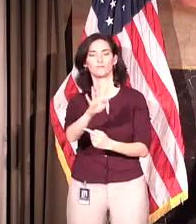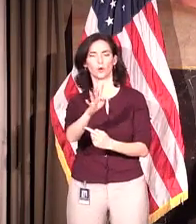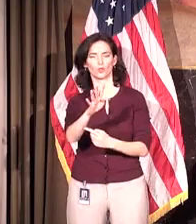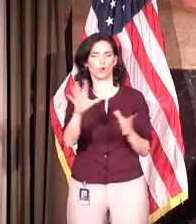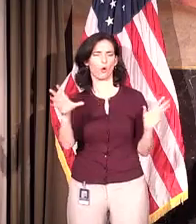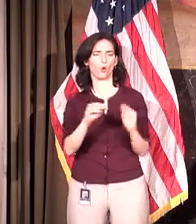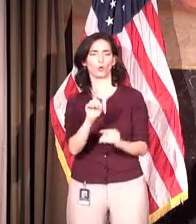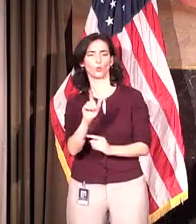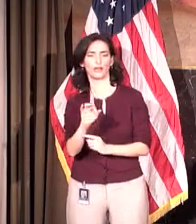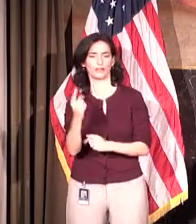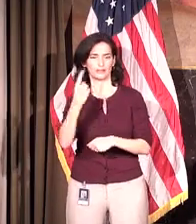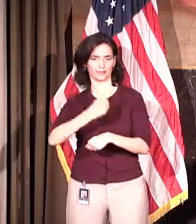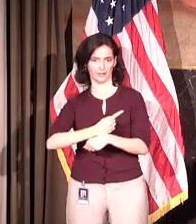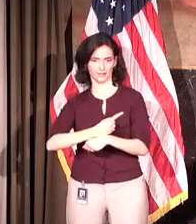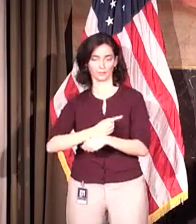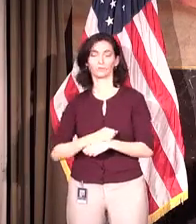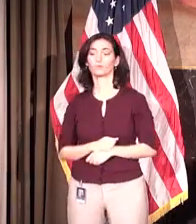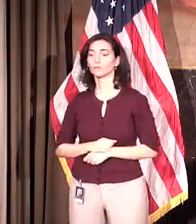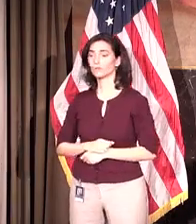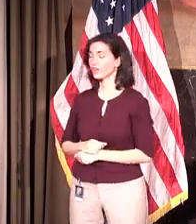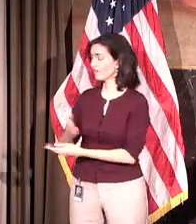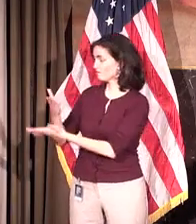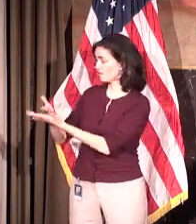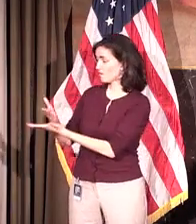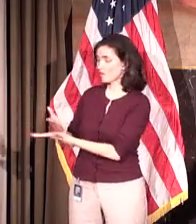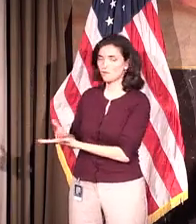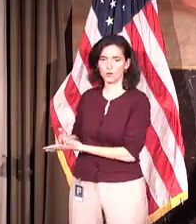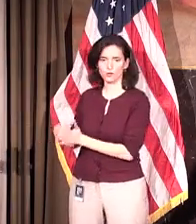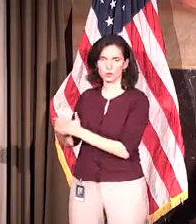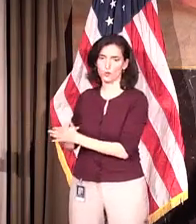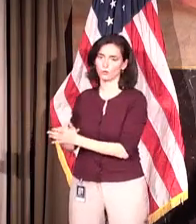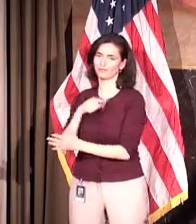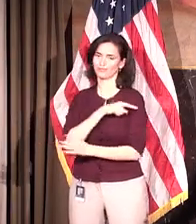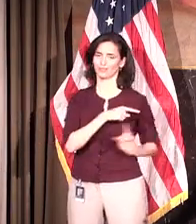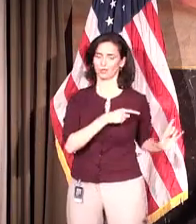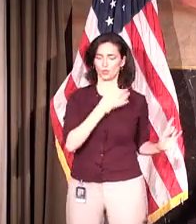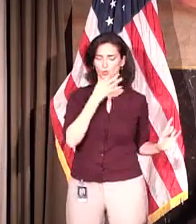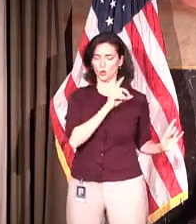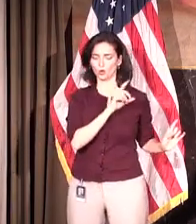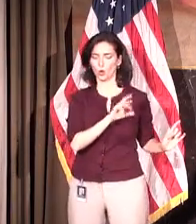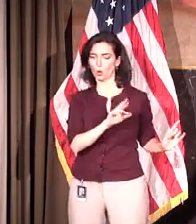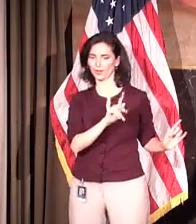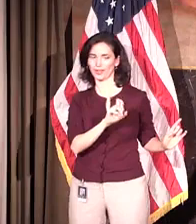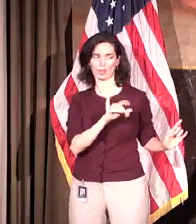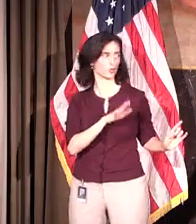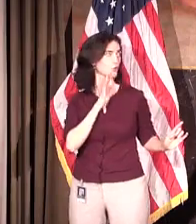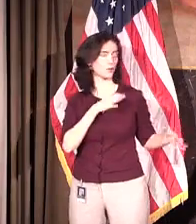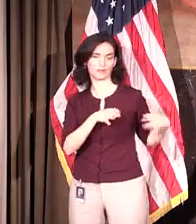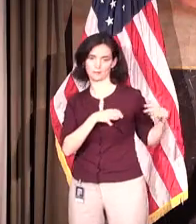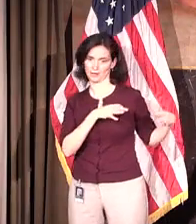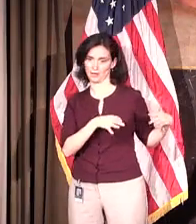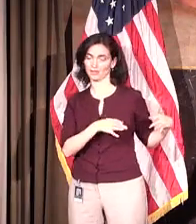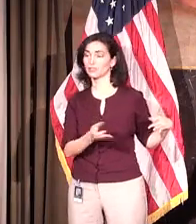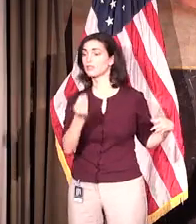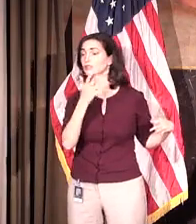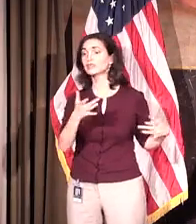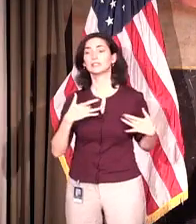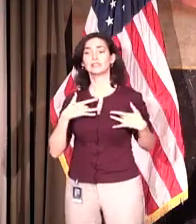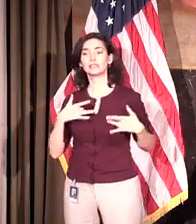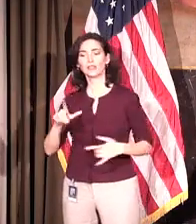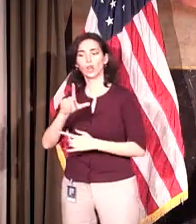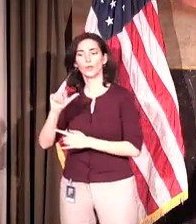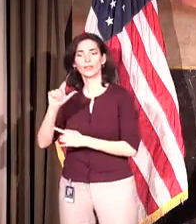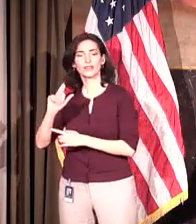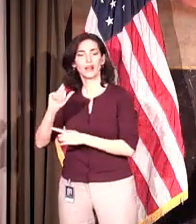data shows, and Dr. Cantor is going to go through this with you in a minute, that Louisiana largely is in a